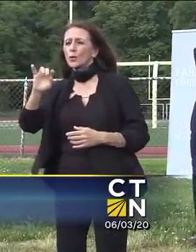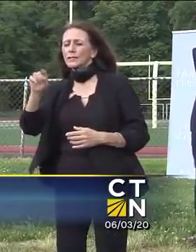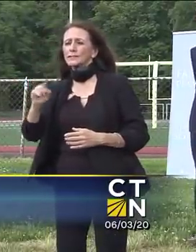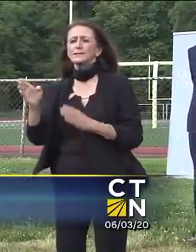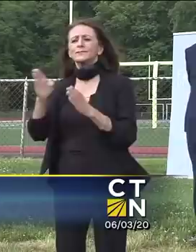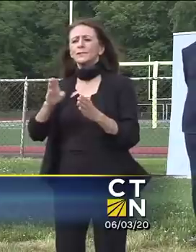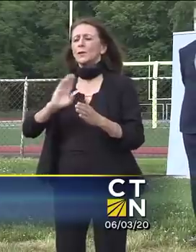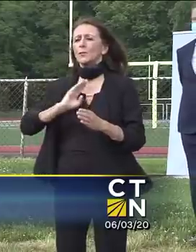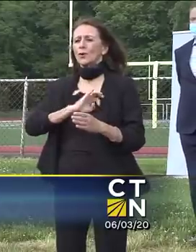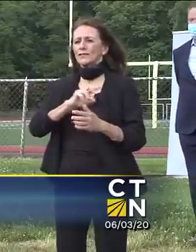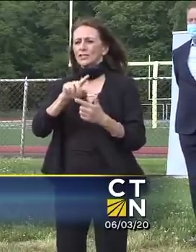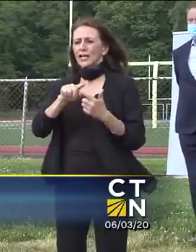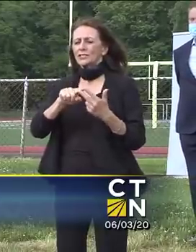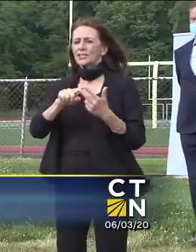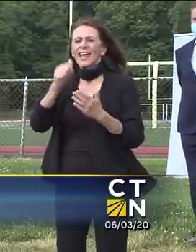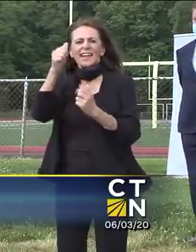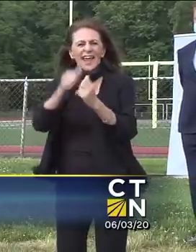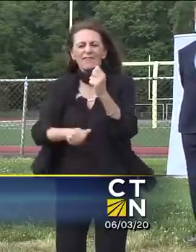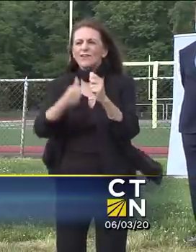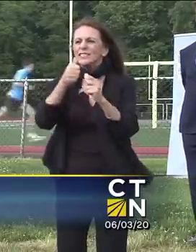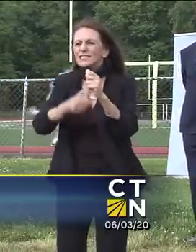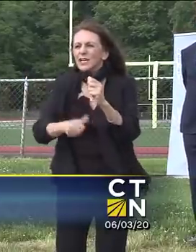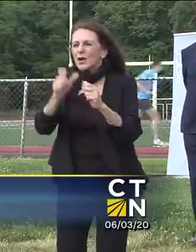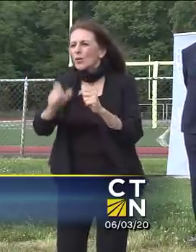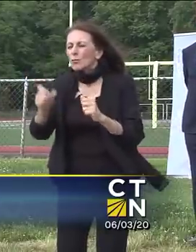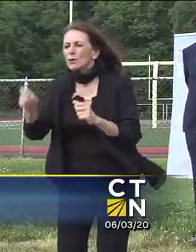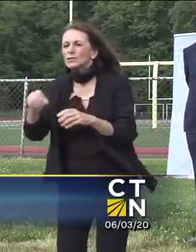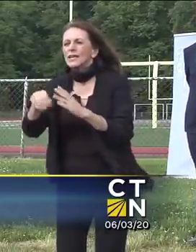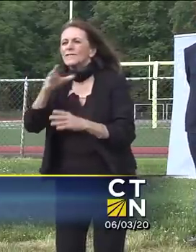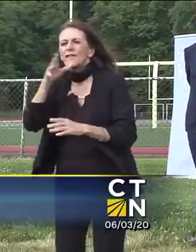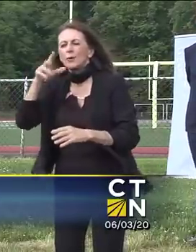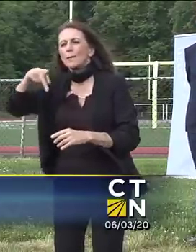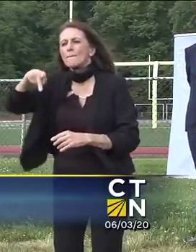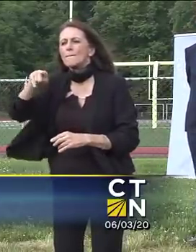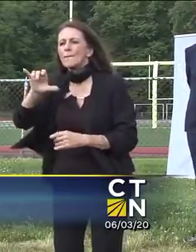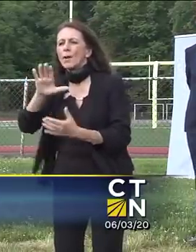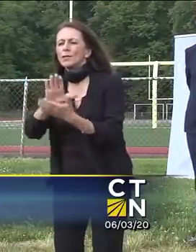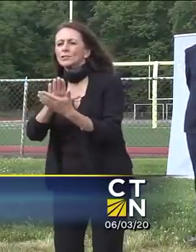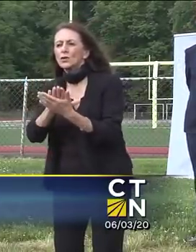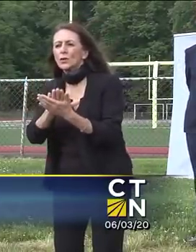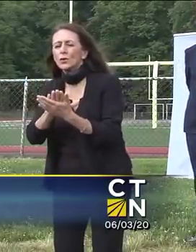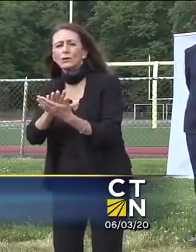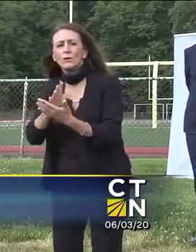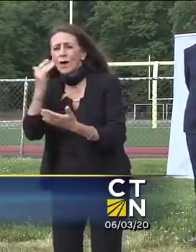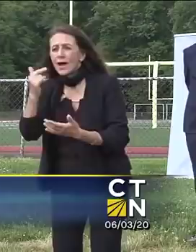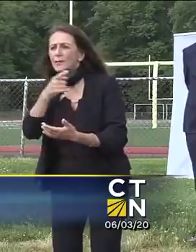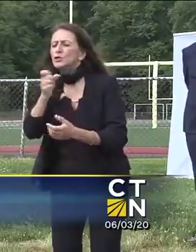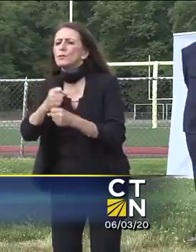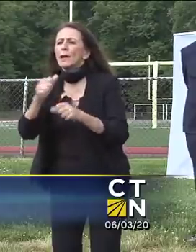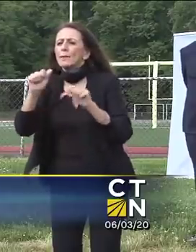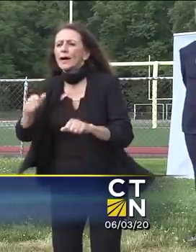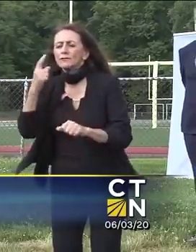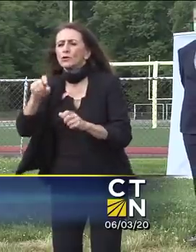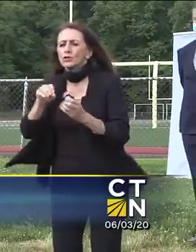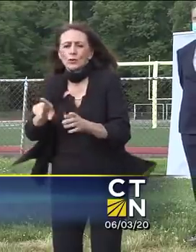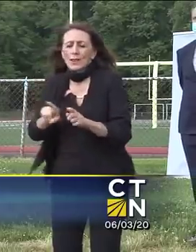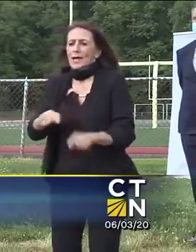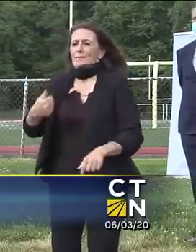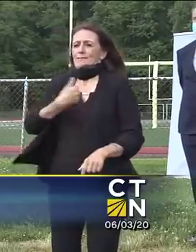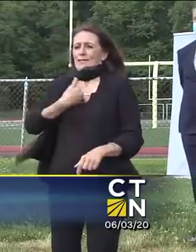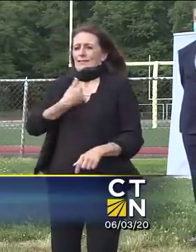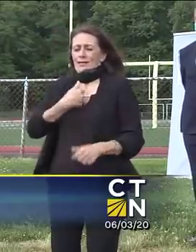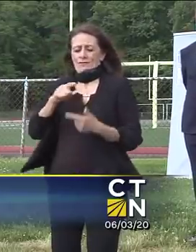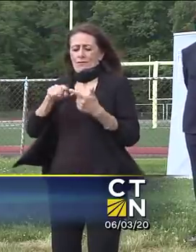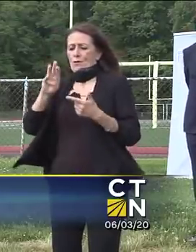Board of Education, and every single person in Farmington Public Schools who makes it possible for students like me